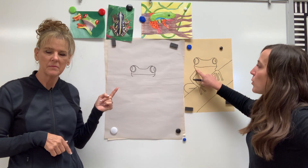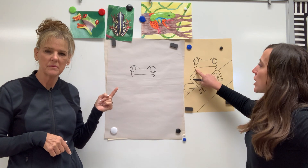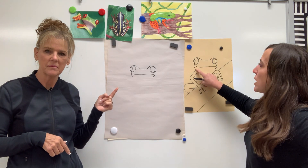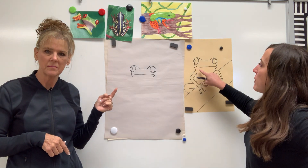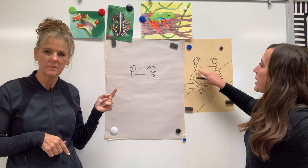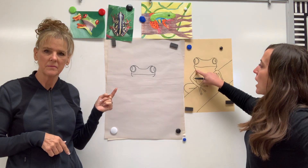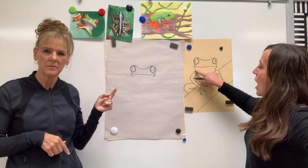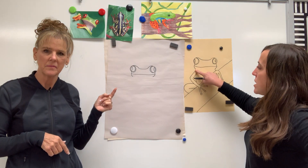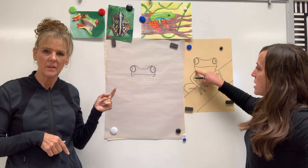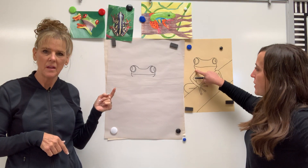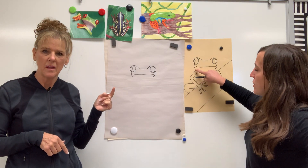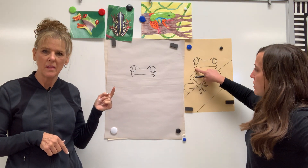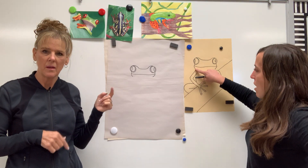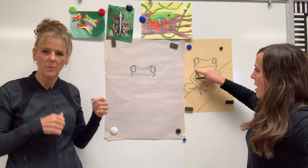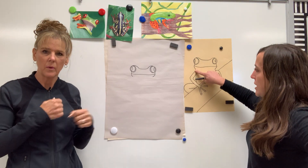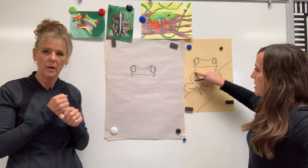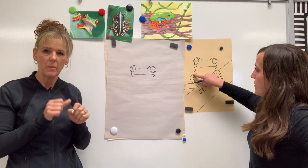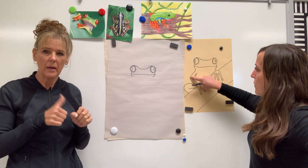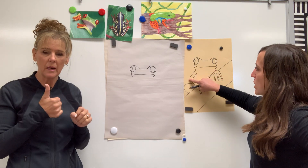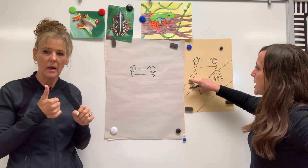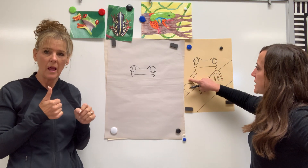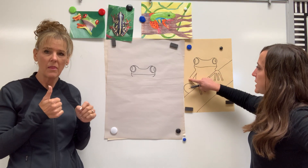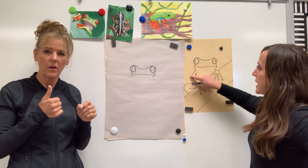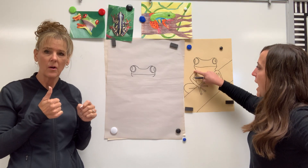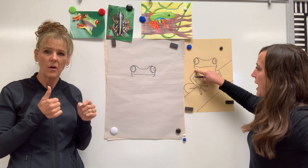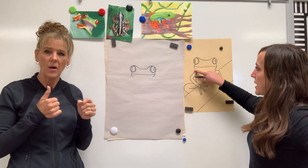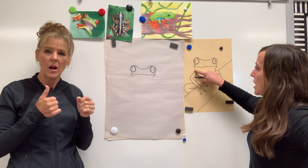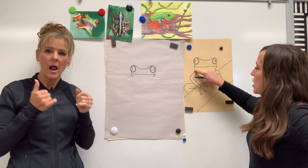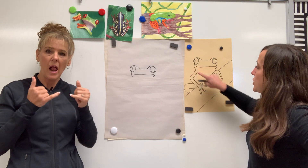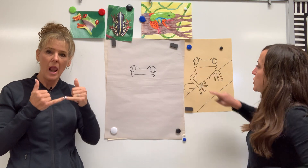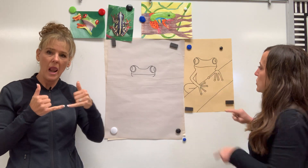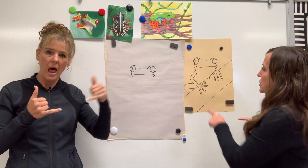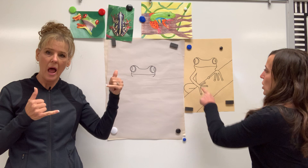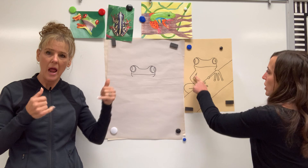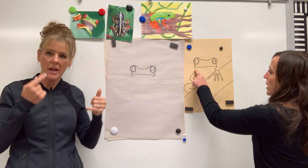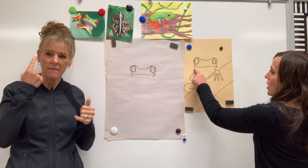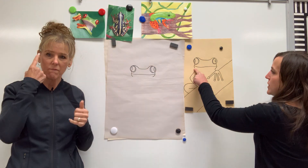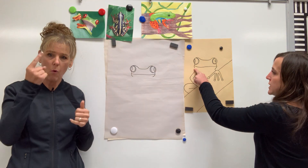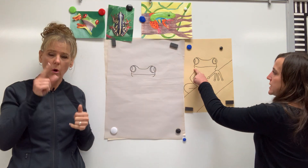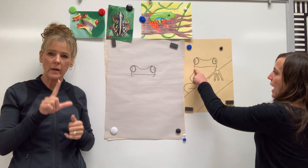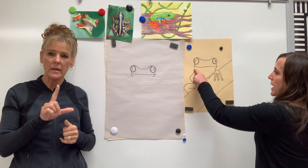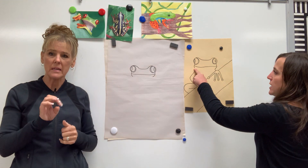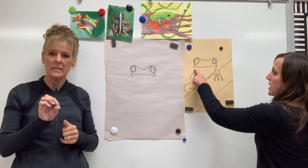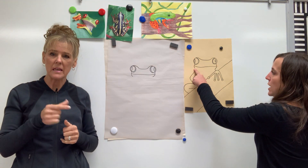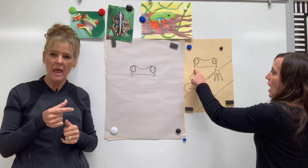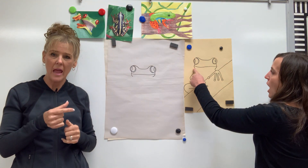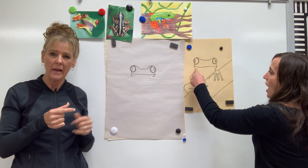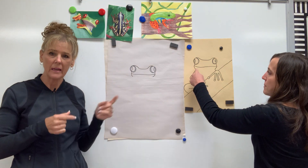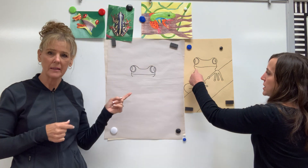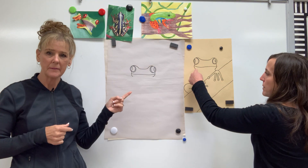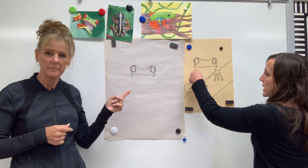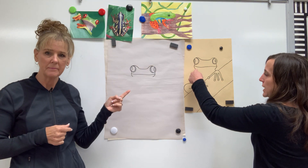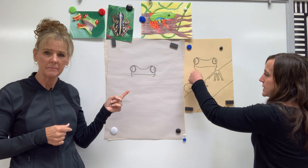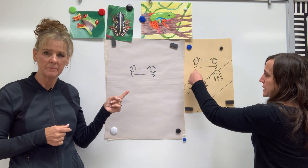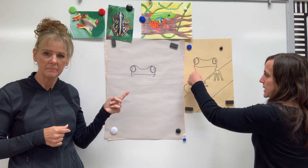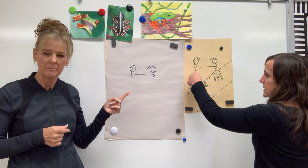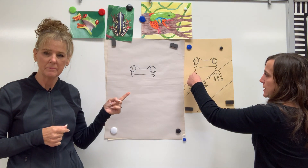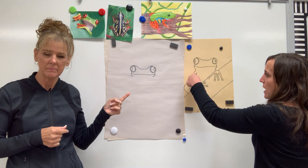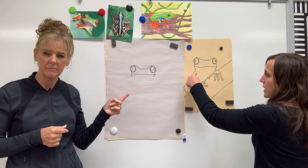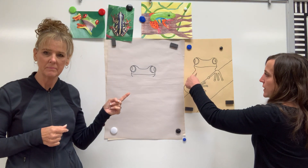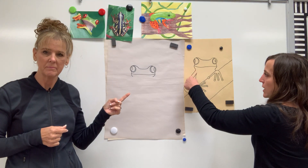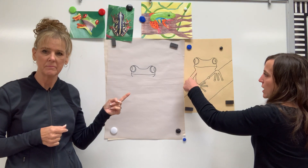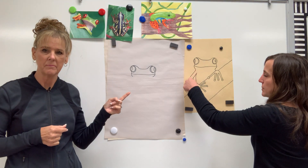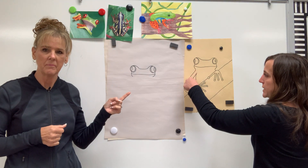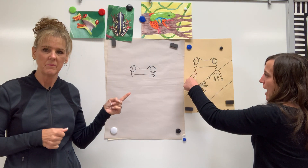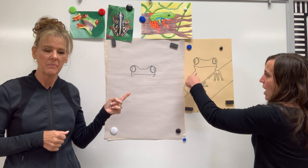Then we're gonna make another line for his leg. So starting on this side, I'm gonna make a